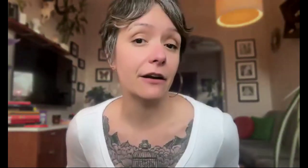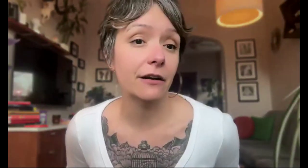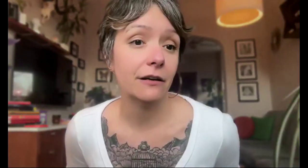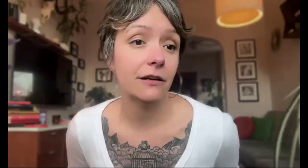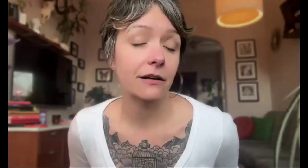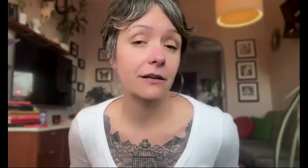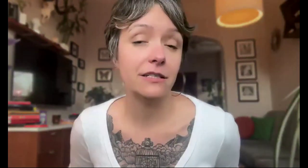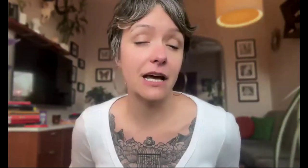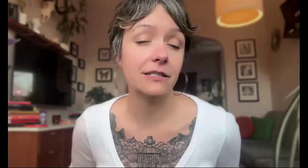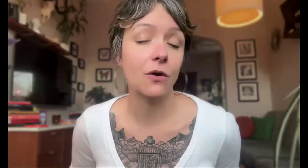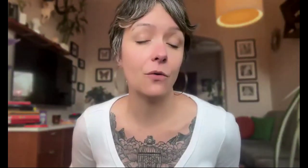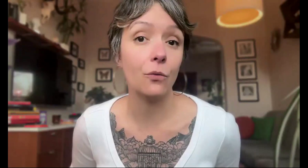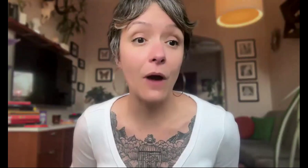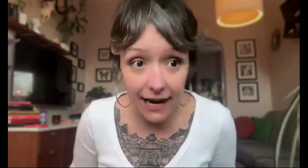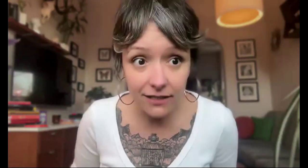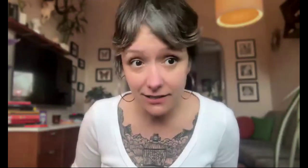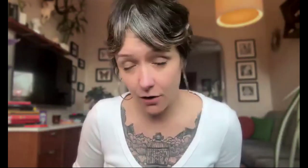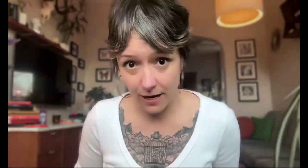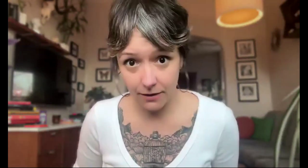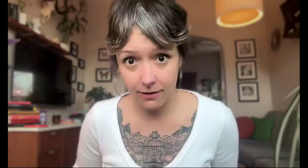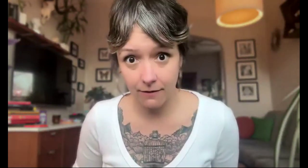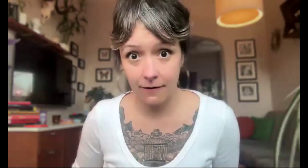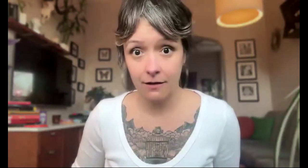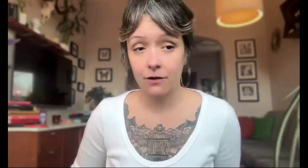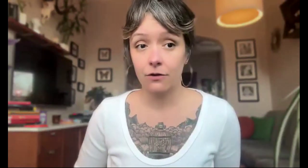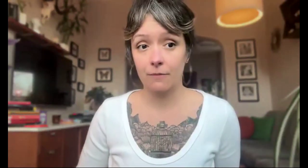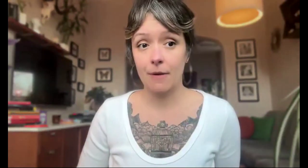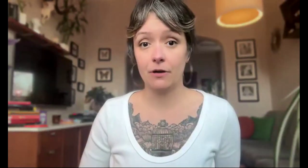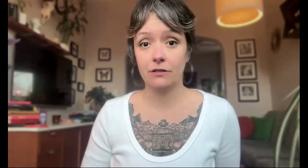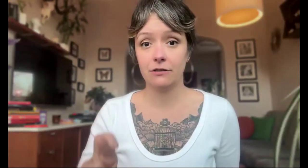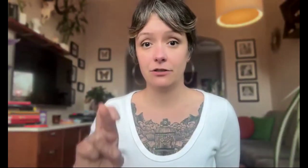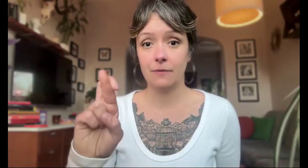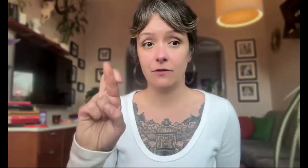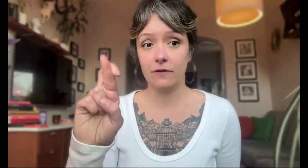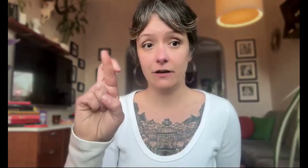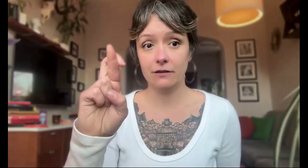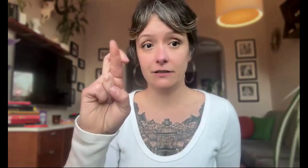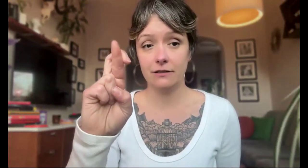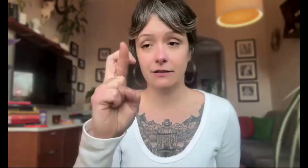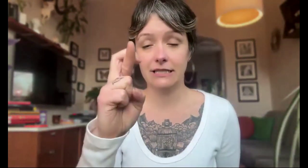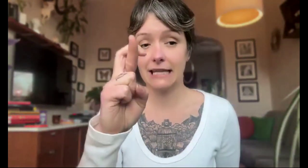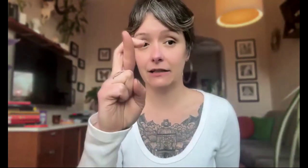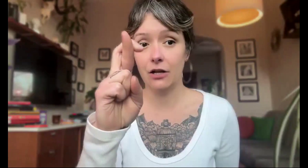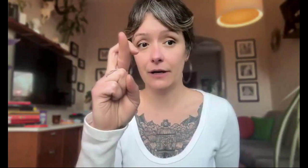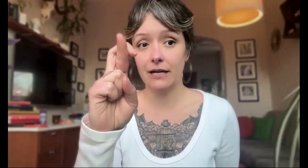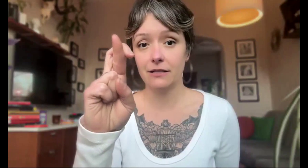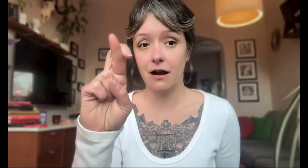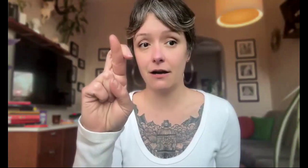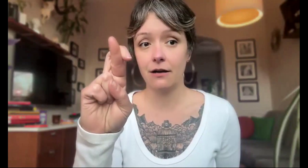letter does red start with? Who remembers? Show me with your fingers. It's that little lowercase r.